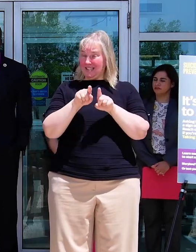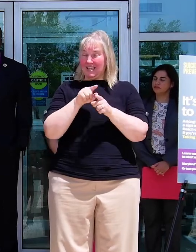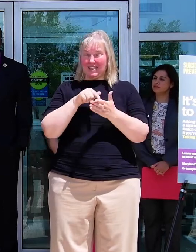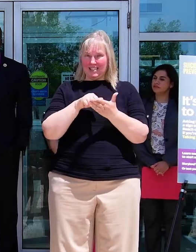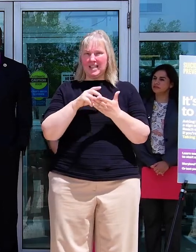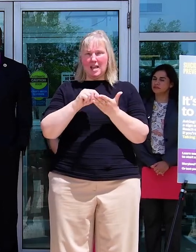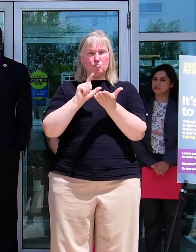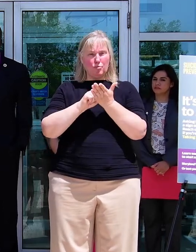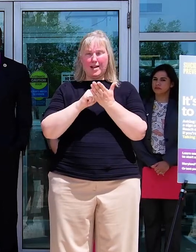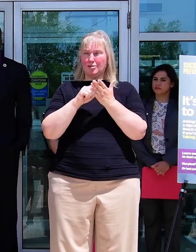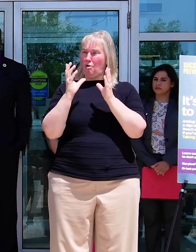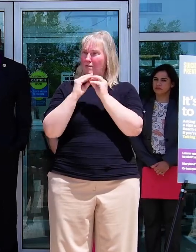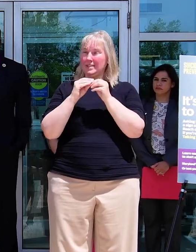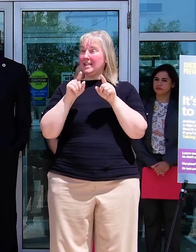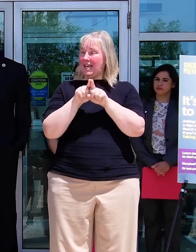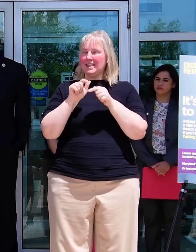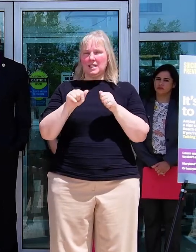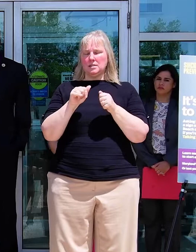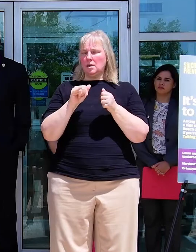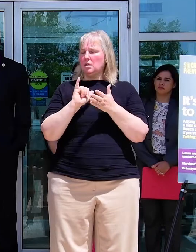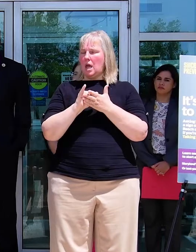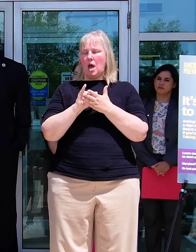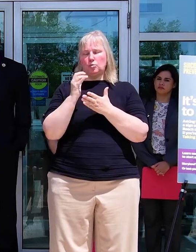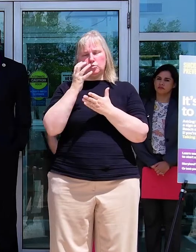are more important now than they ever have been.